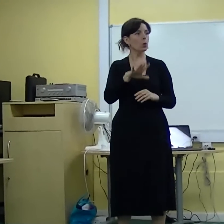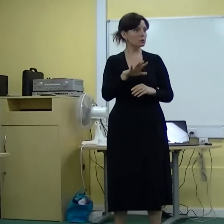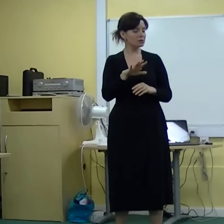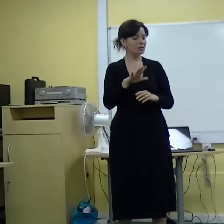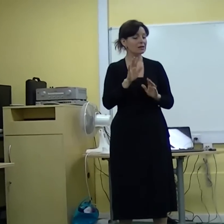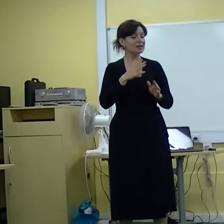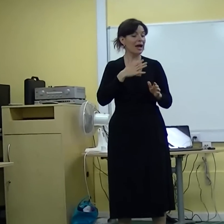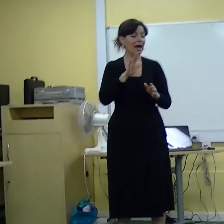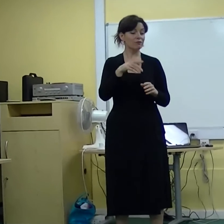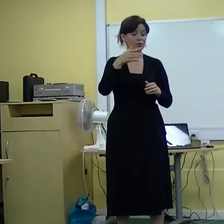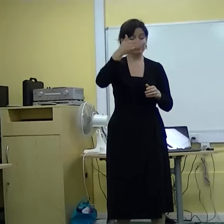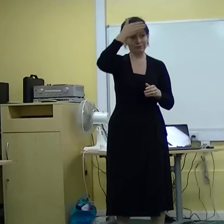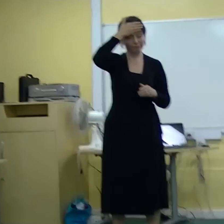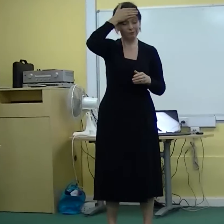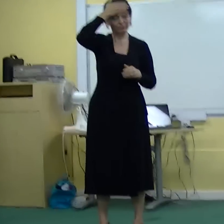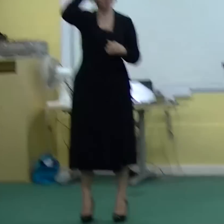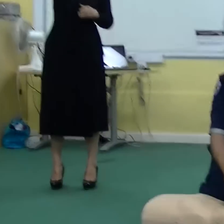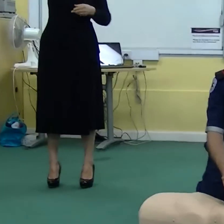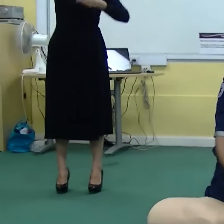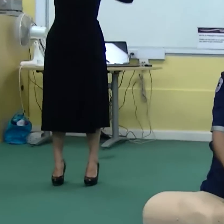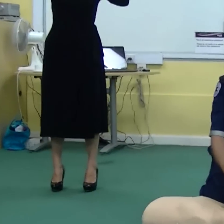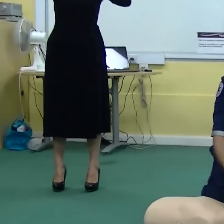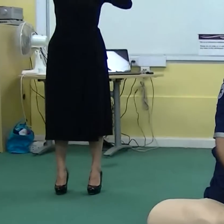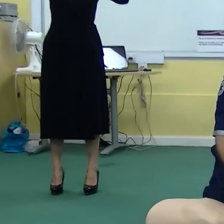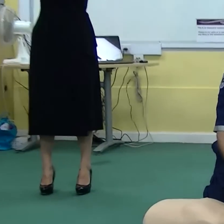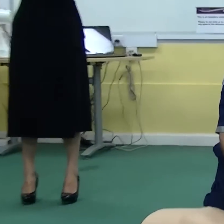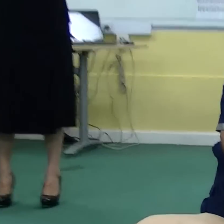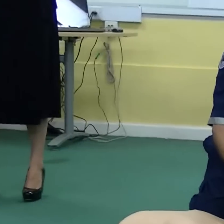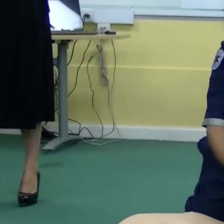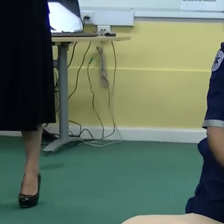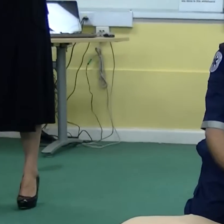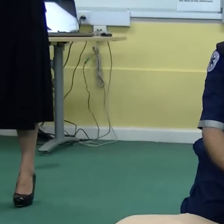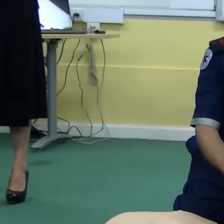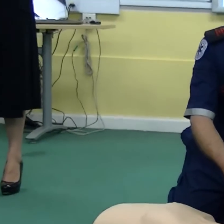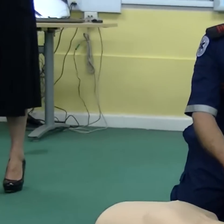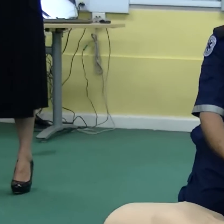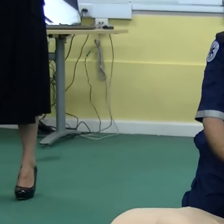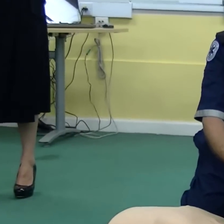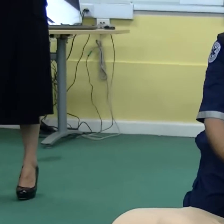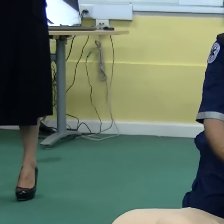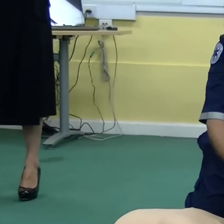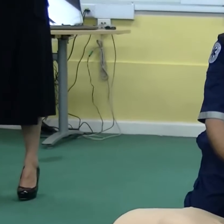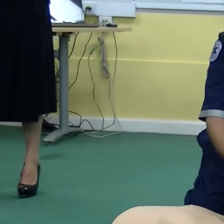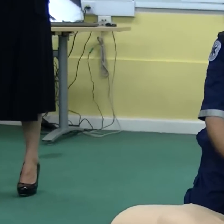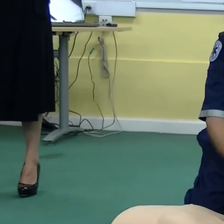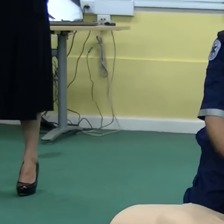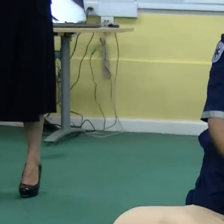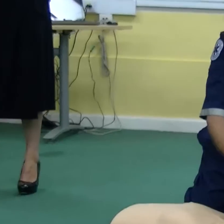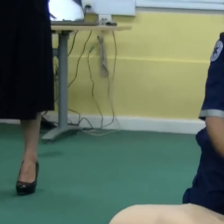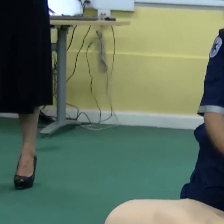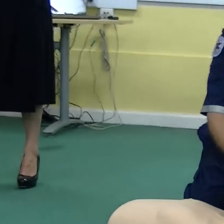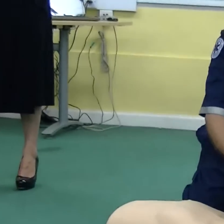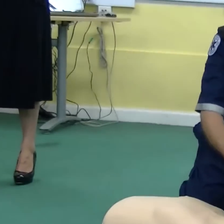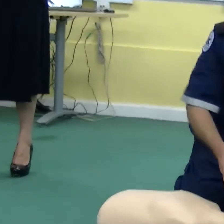put one hand there, 2 fingers under the chin, and just move it